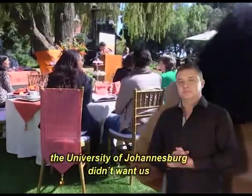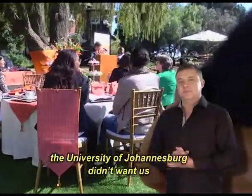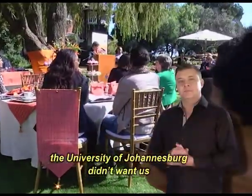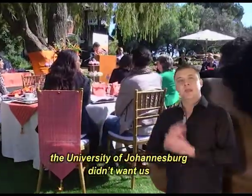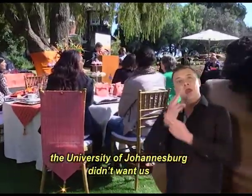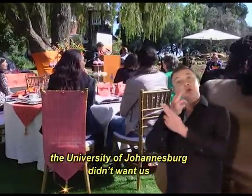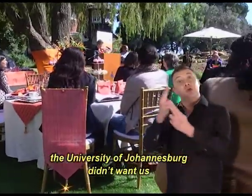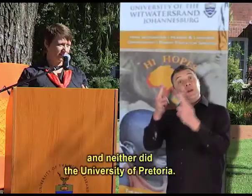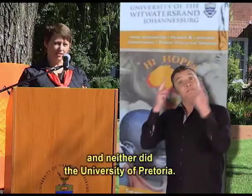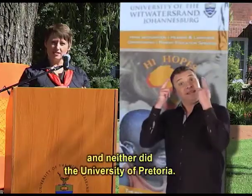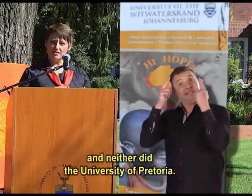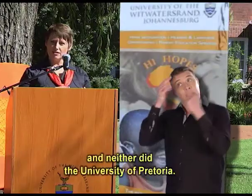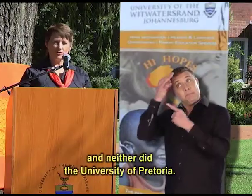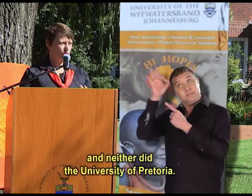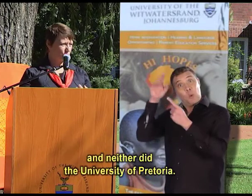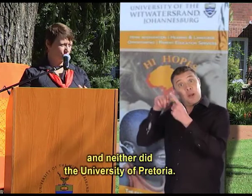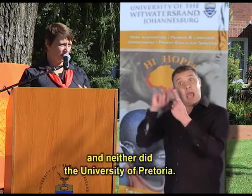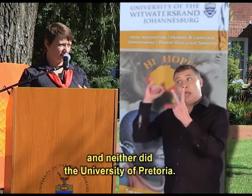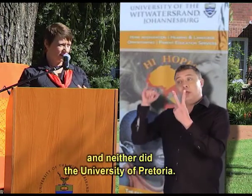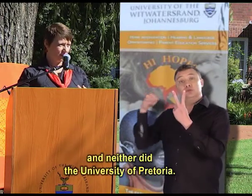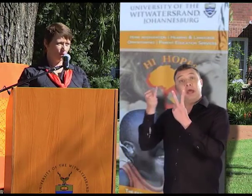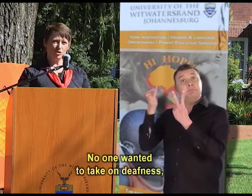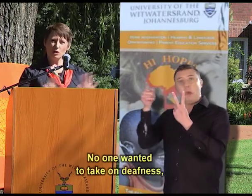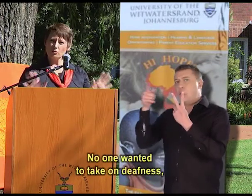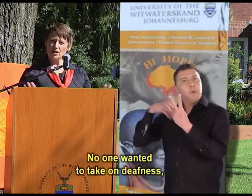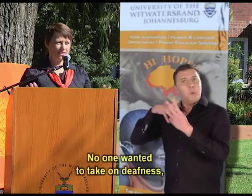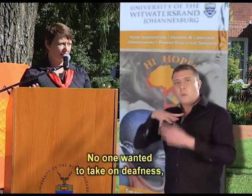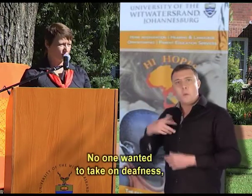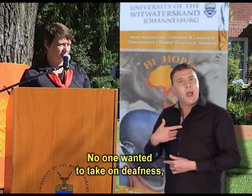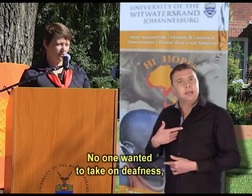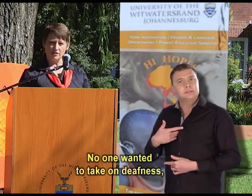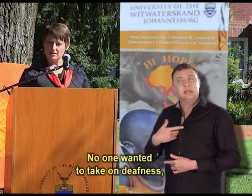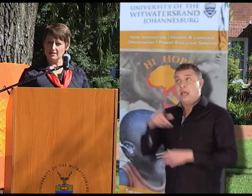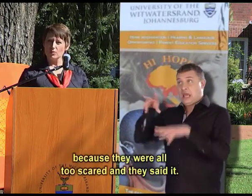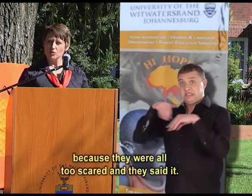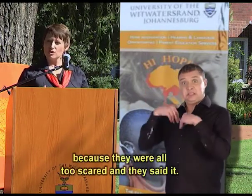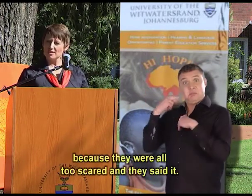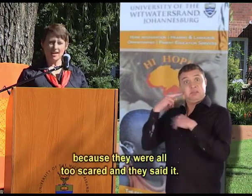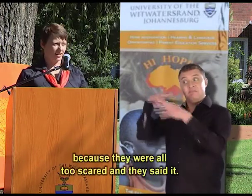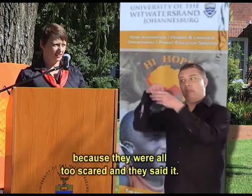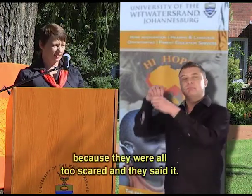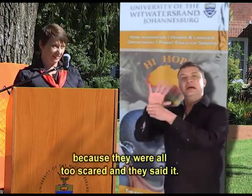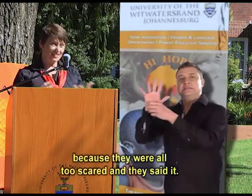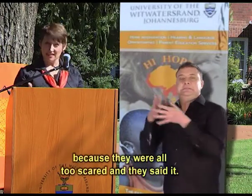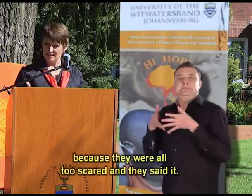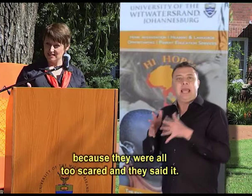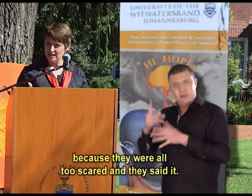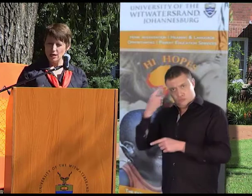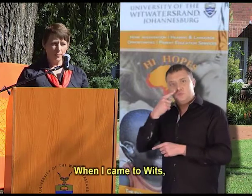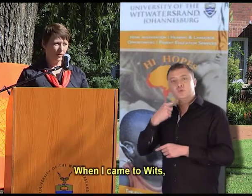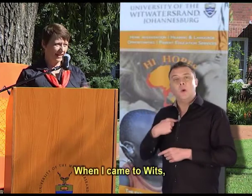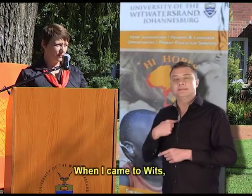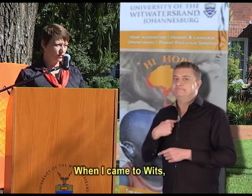UJ didn't want us, and neither did University of Pretoria, because no one wanted to take on deafness. They were all too scared, and they said